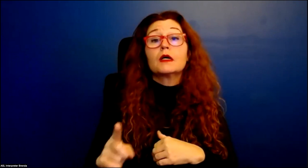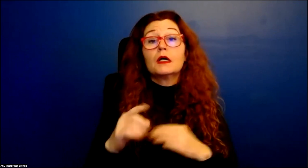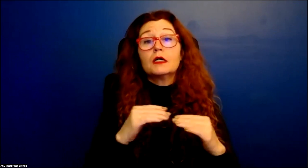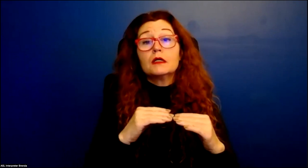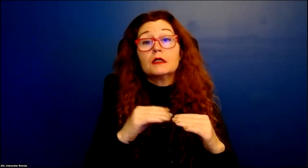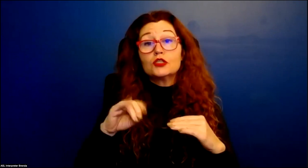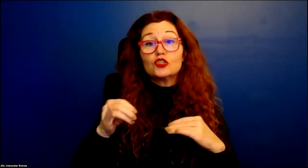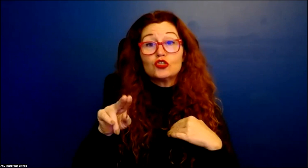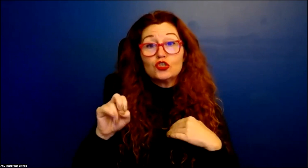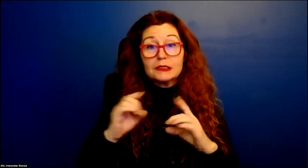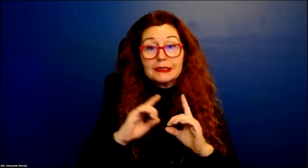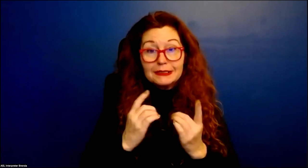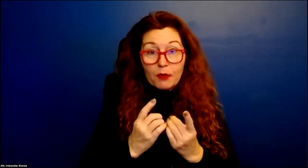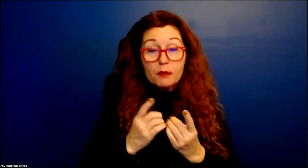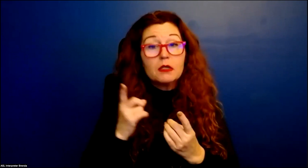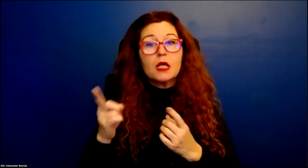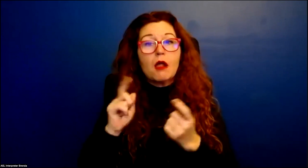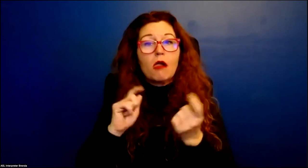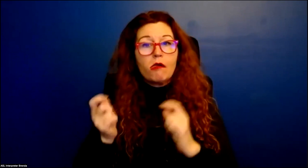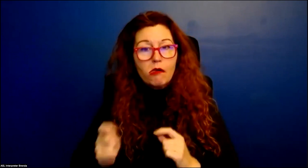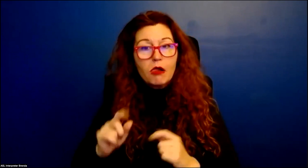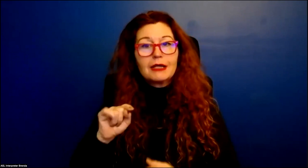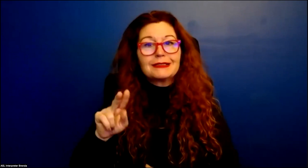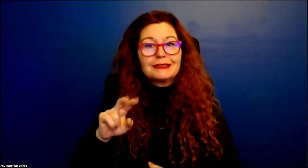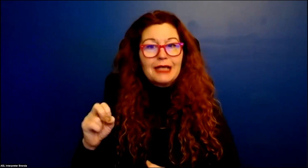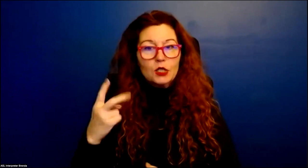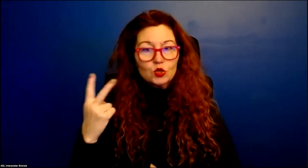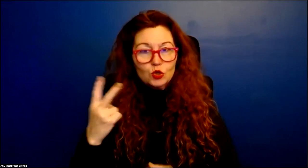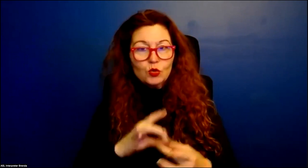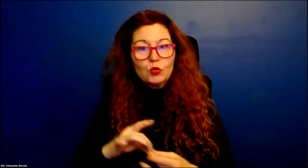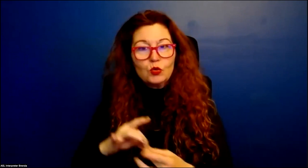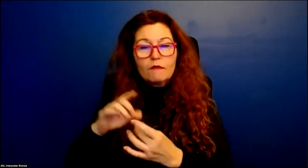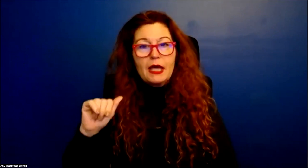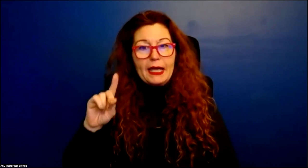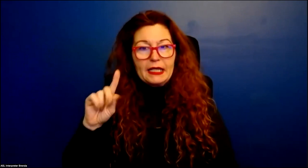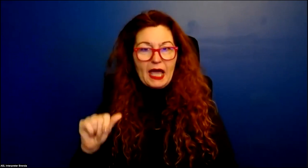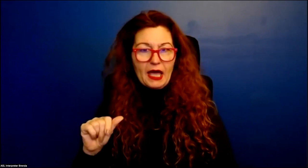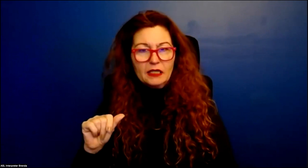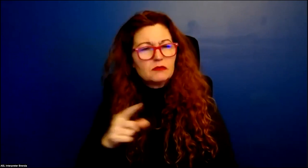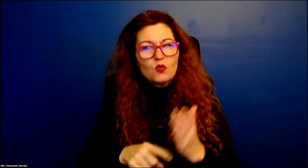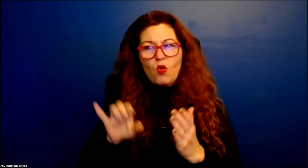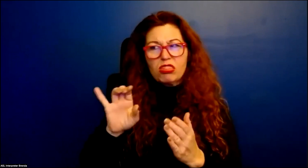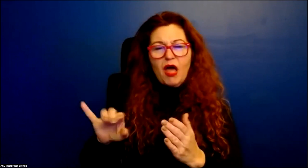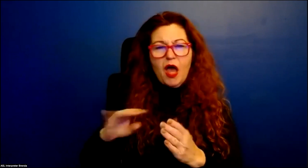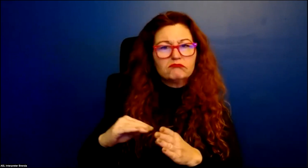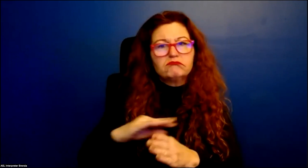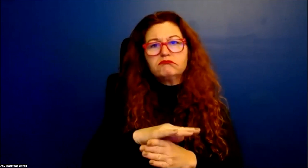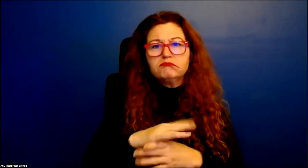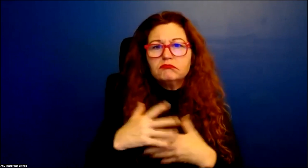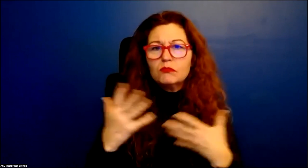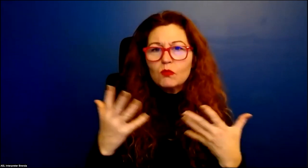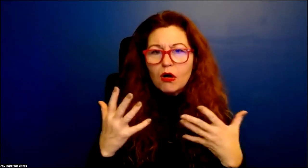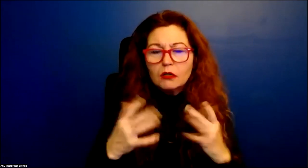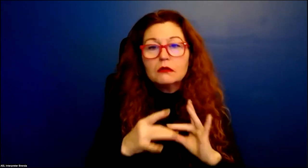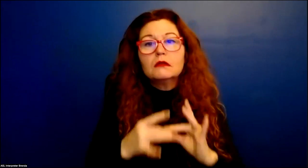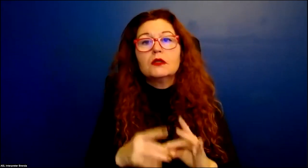to the Title II of the ADA regarding requirements of accessibility of web content and mobile